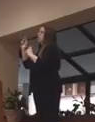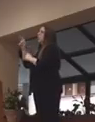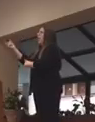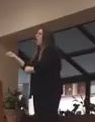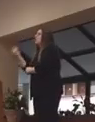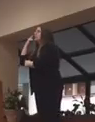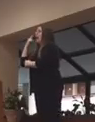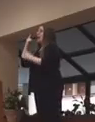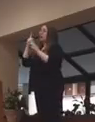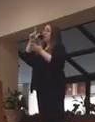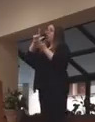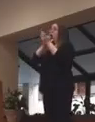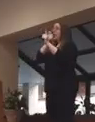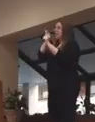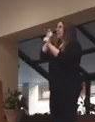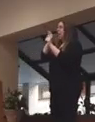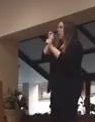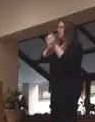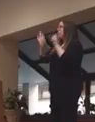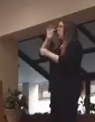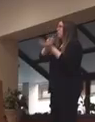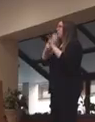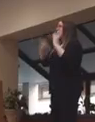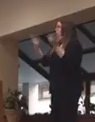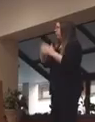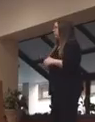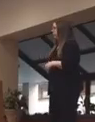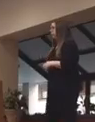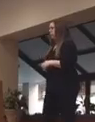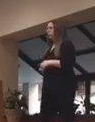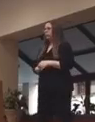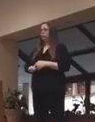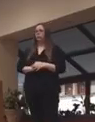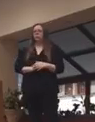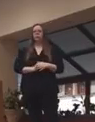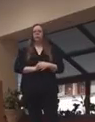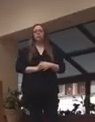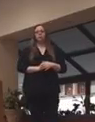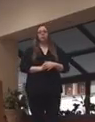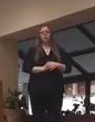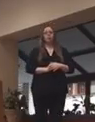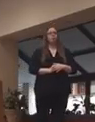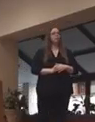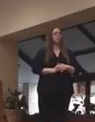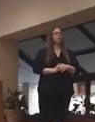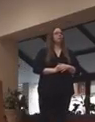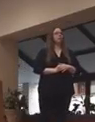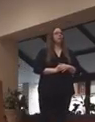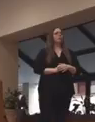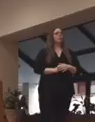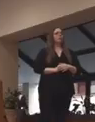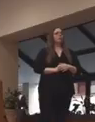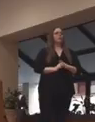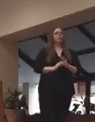DSPS, so they may understand the law itself, exactly what the purpose of it was, and the spirit of